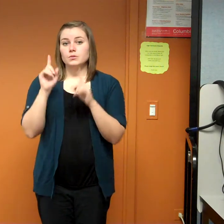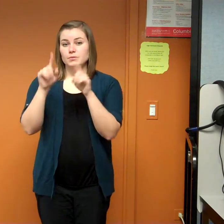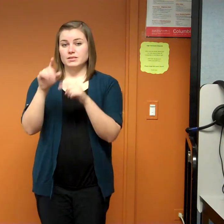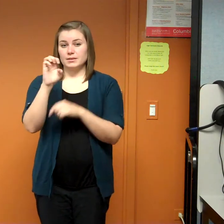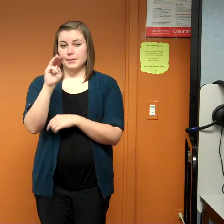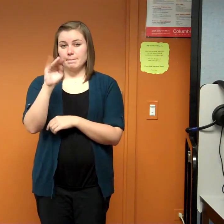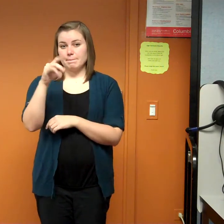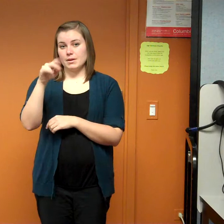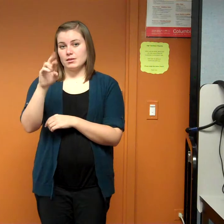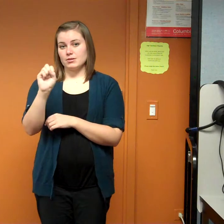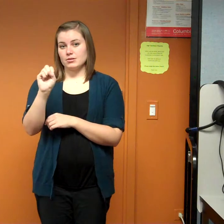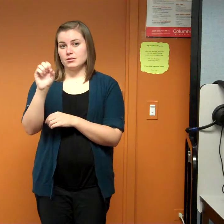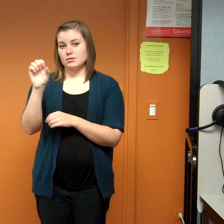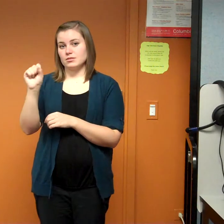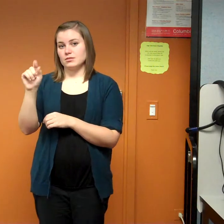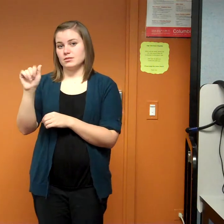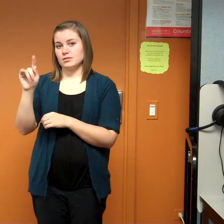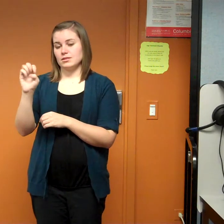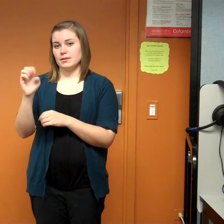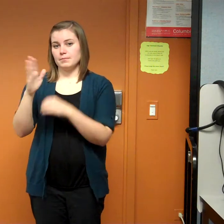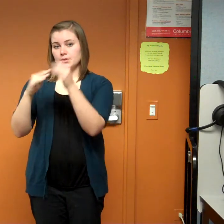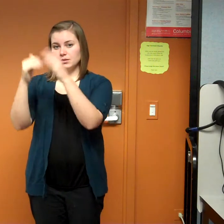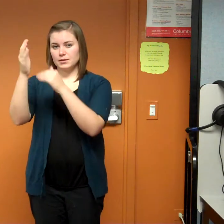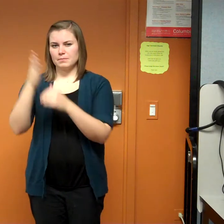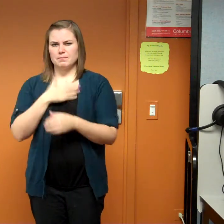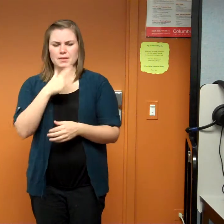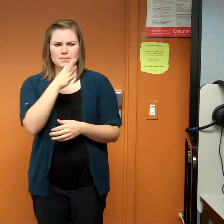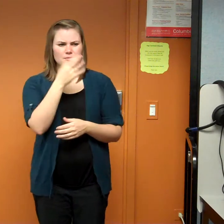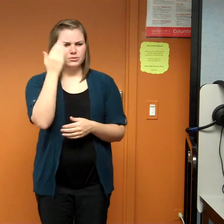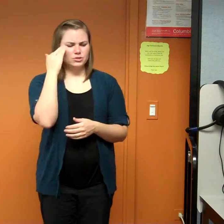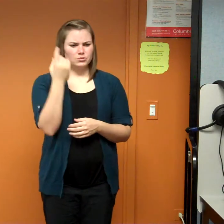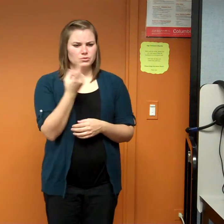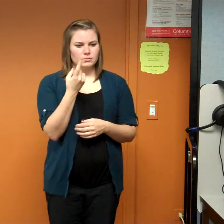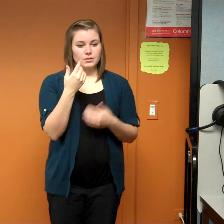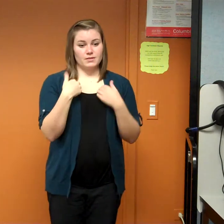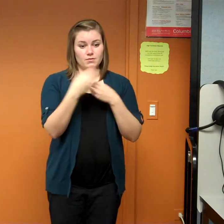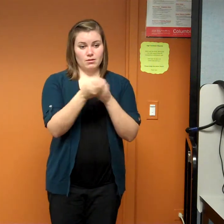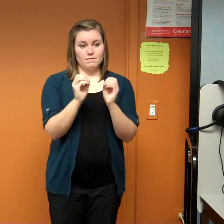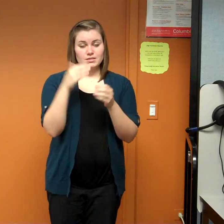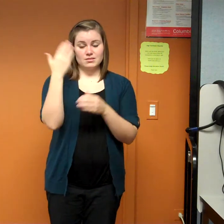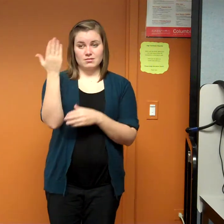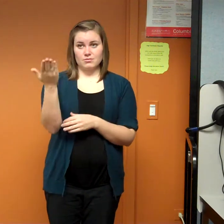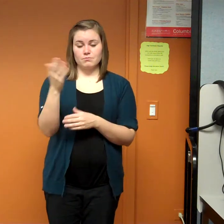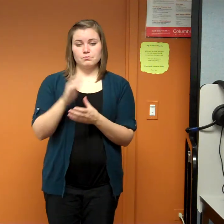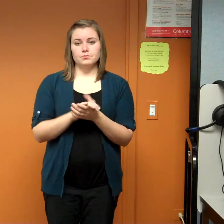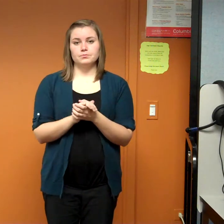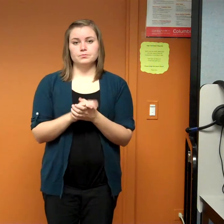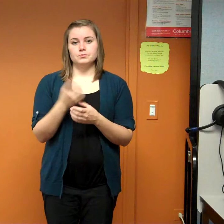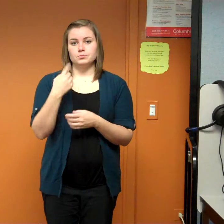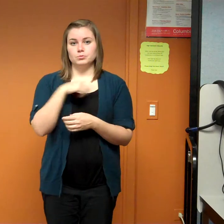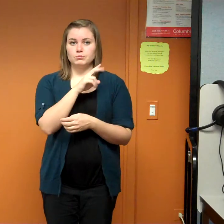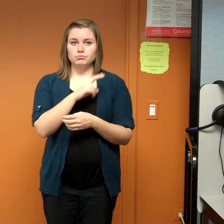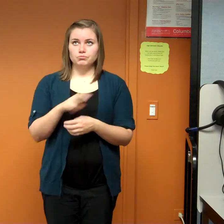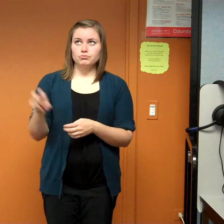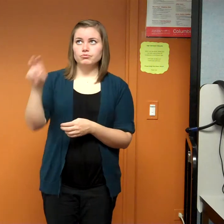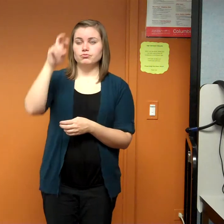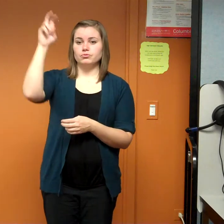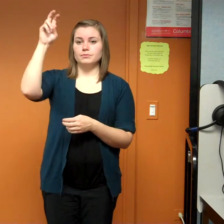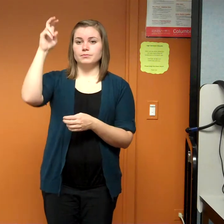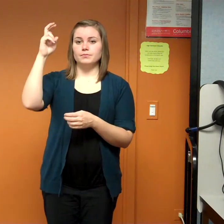different day, and my mom had some connection with some guy who had offices in the building. So we went up to his offices first, and he was able to walk